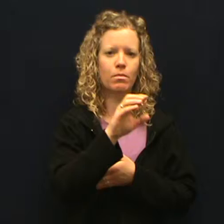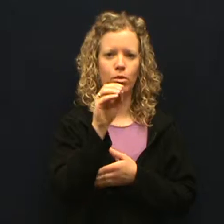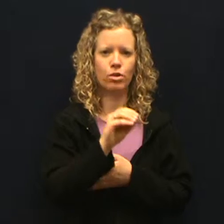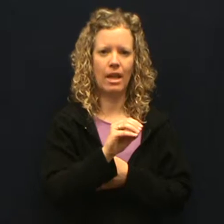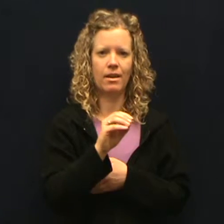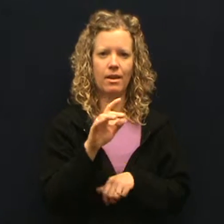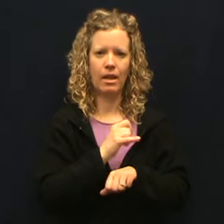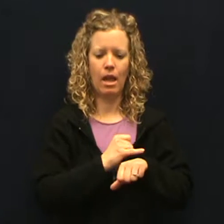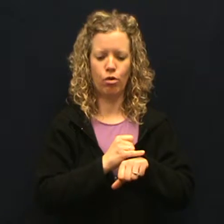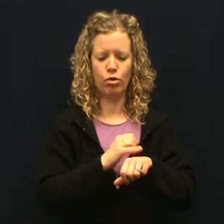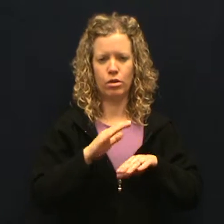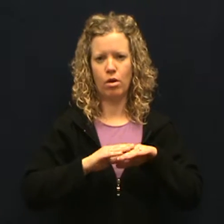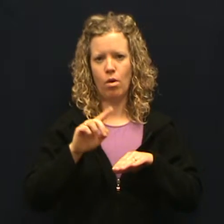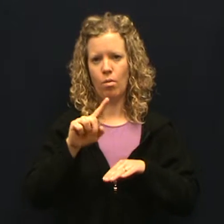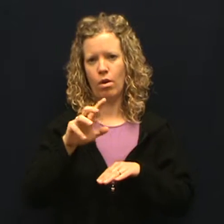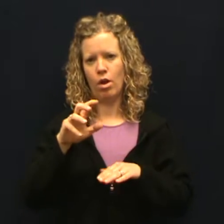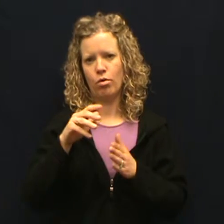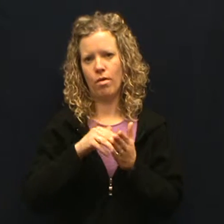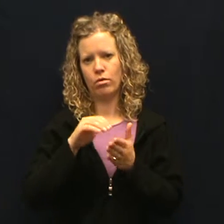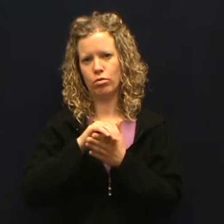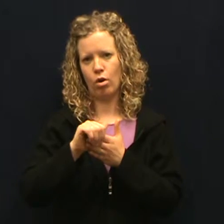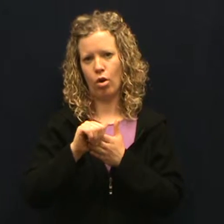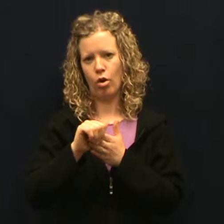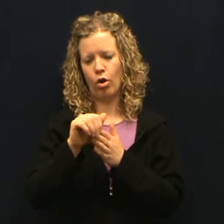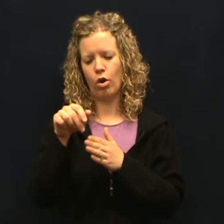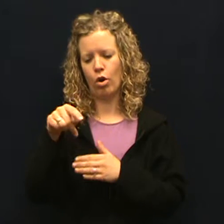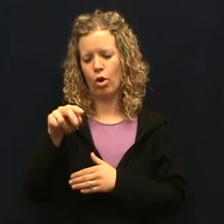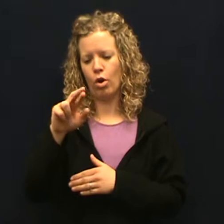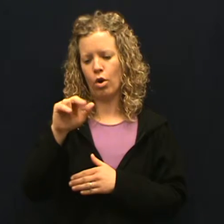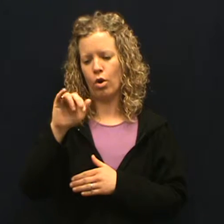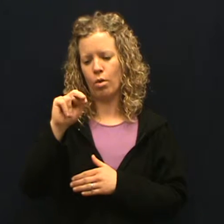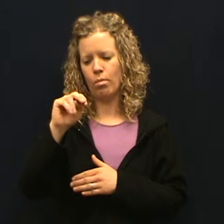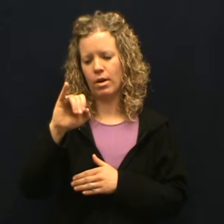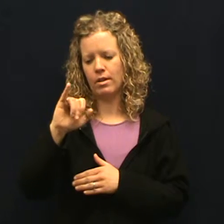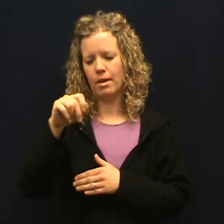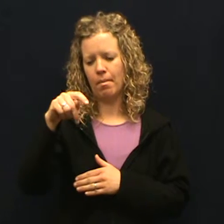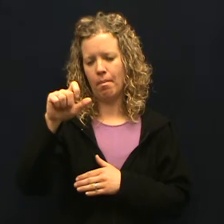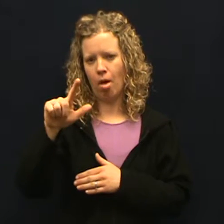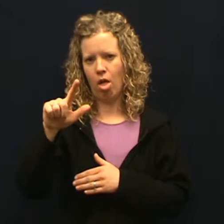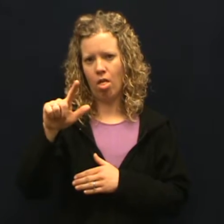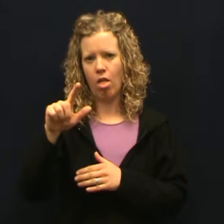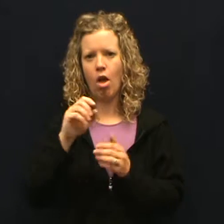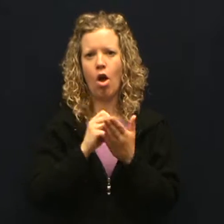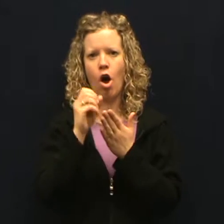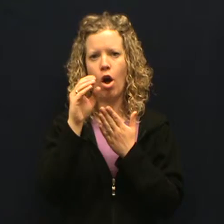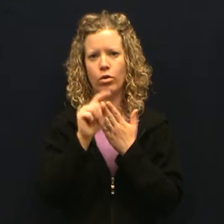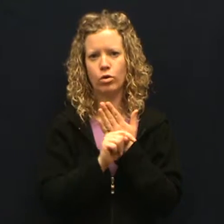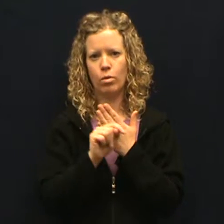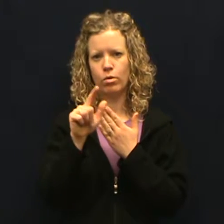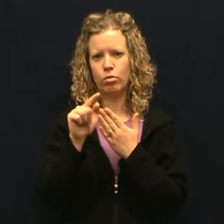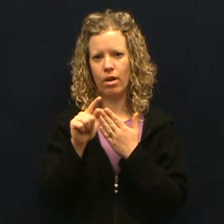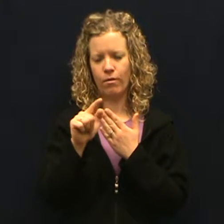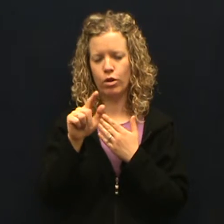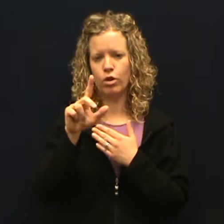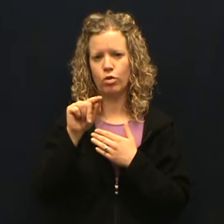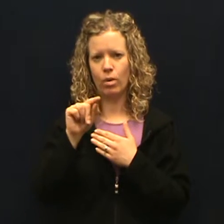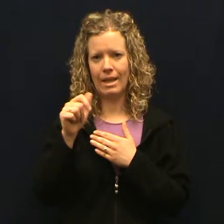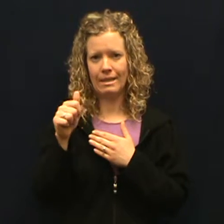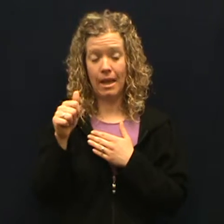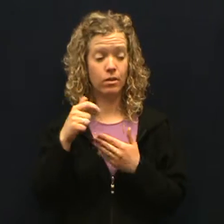$100,000 principal on October 31st, 2010. So how do we record that? We give them cash, so we have